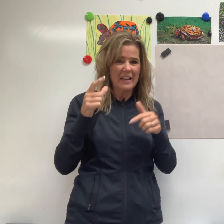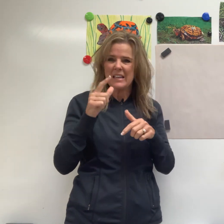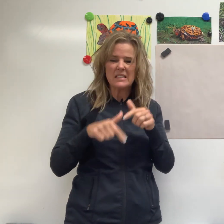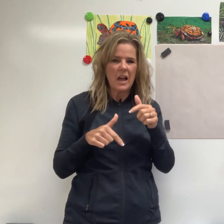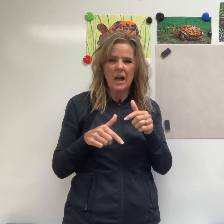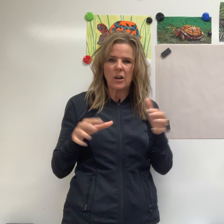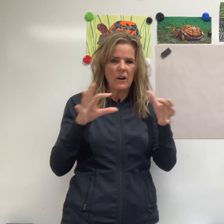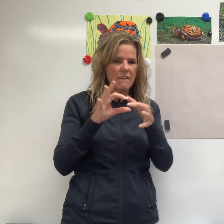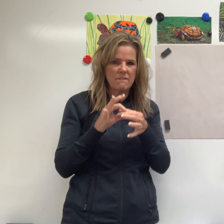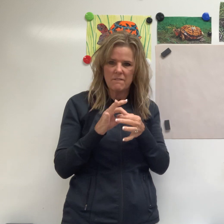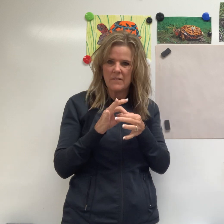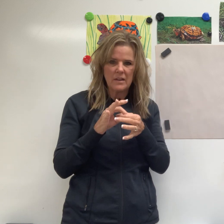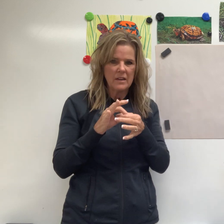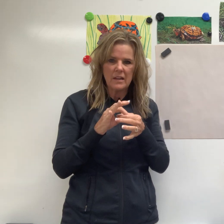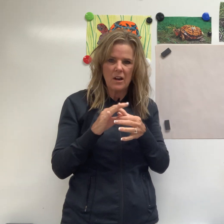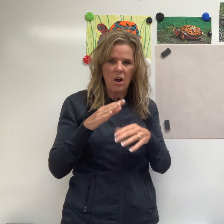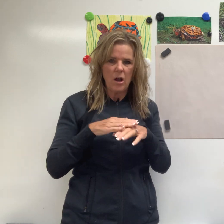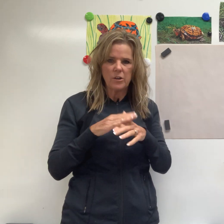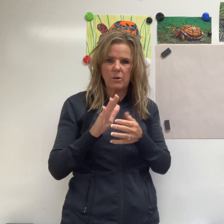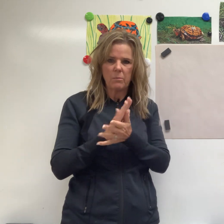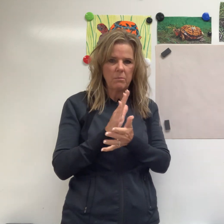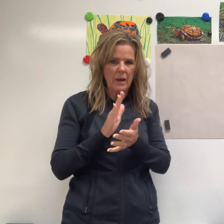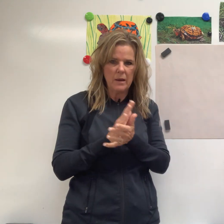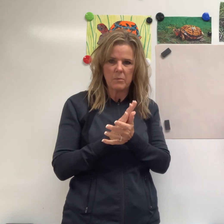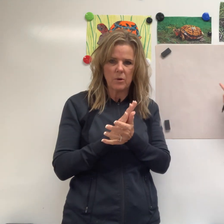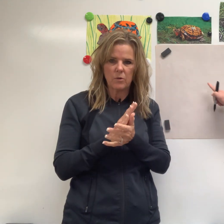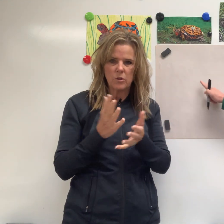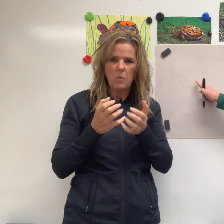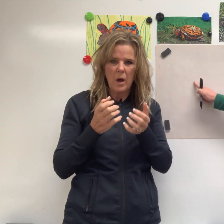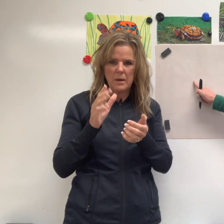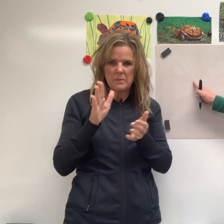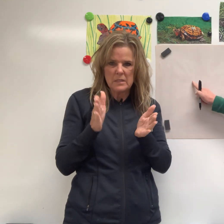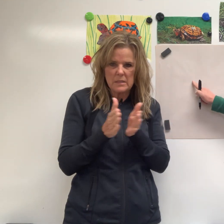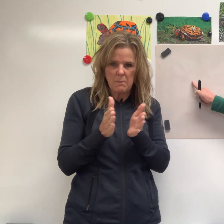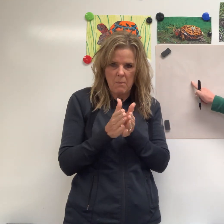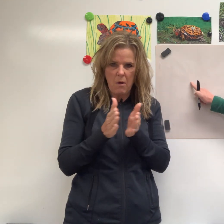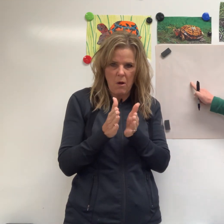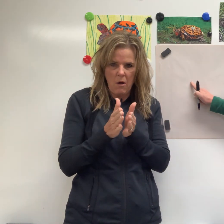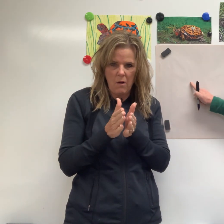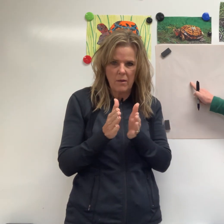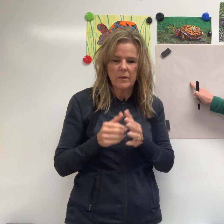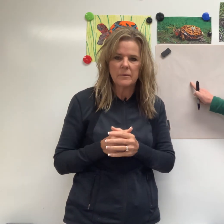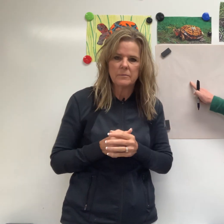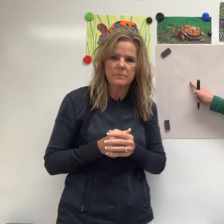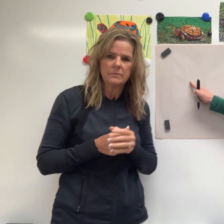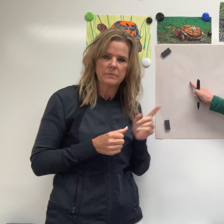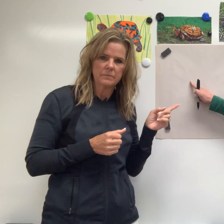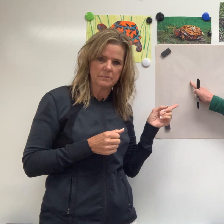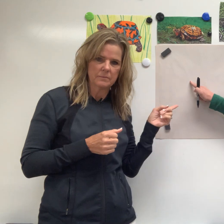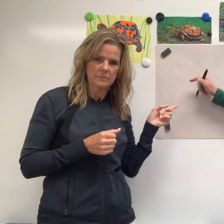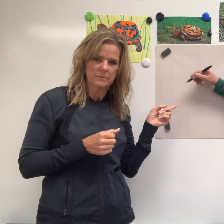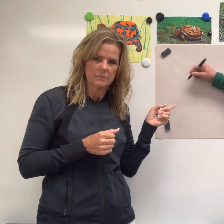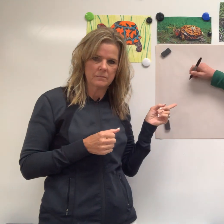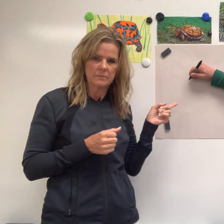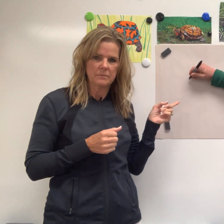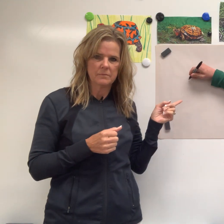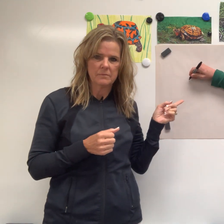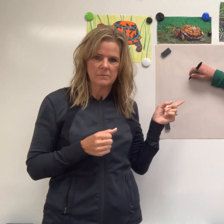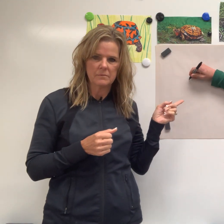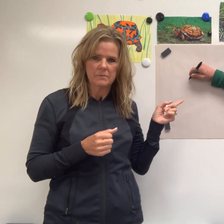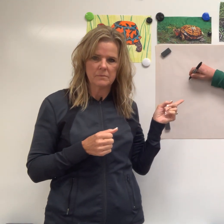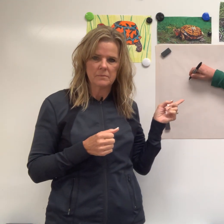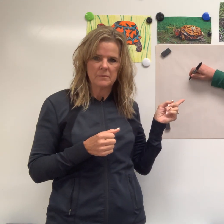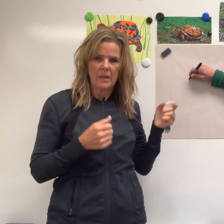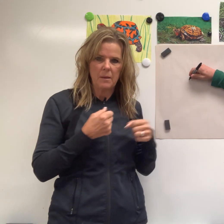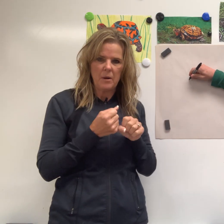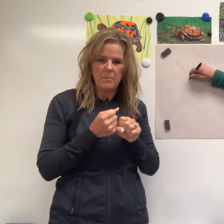your paper. So you want to start him kind of small. Okay, start that eye kind of small. So I'm going to move to the side of my paper a little ways, and I'm going to